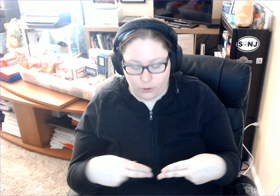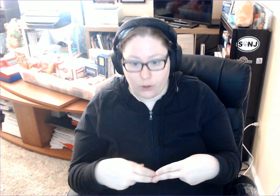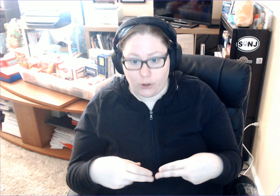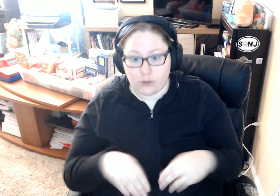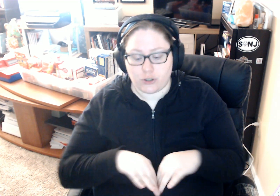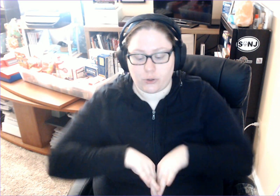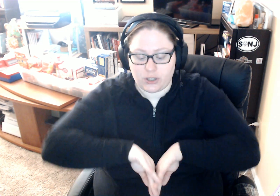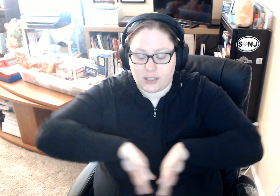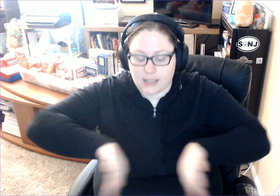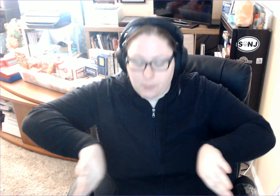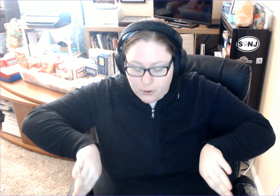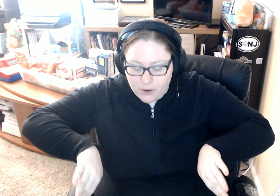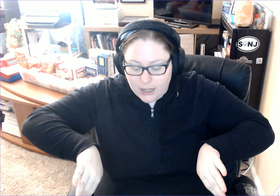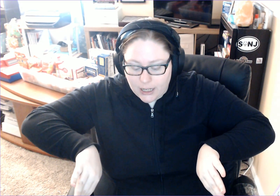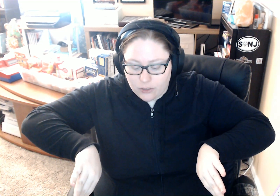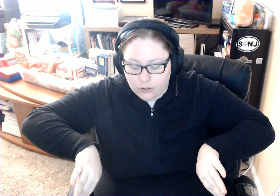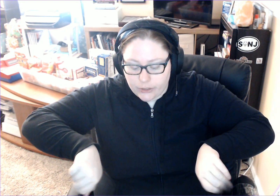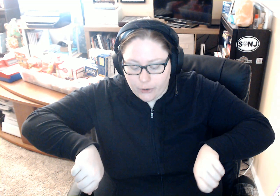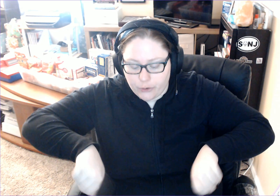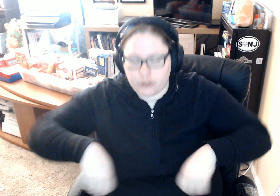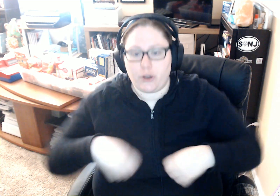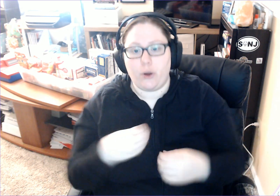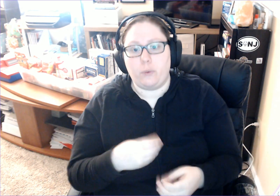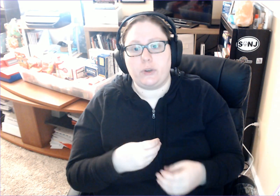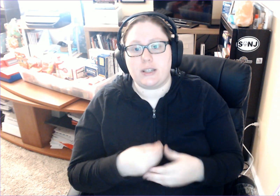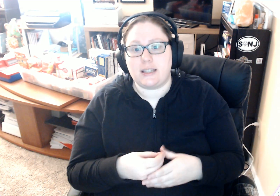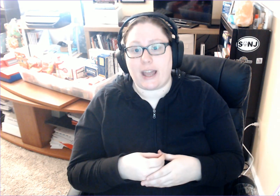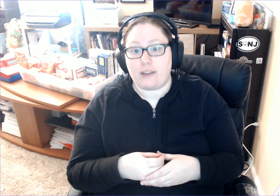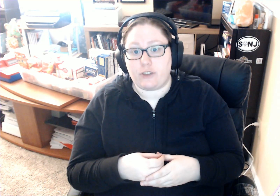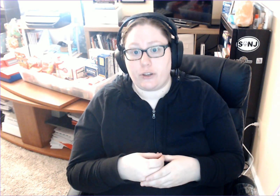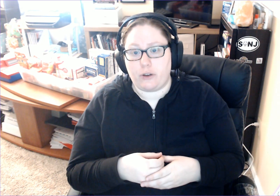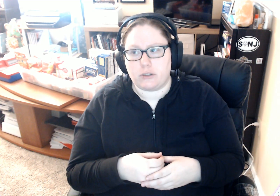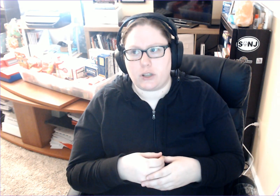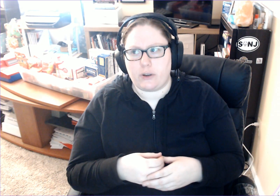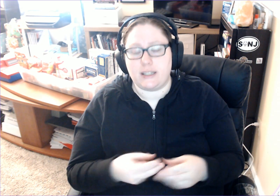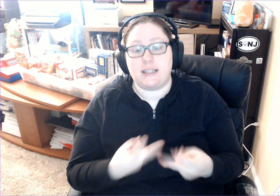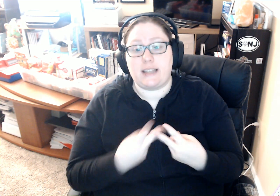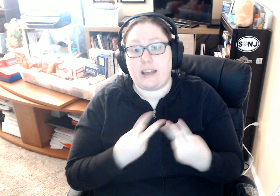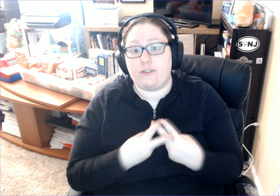So separating the loads will save you, it's going to save you